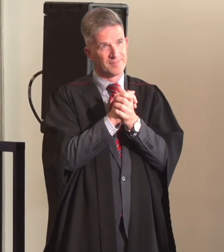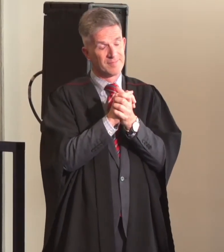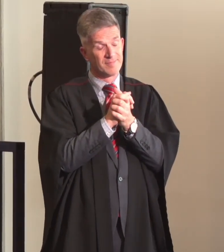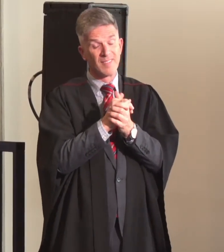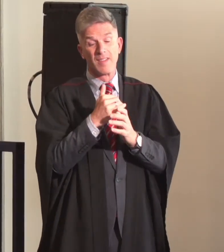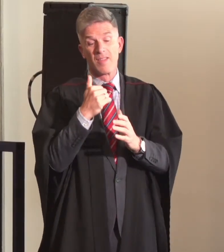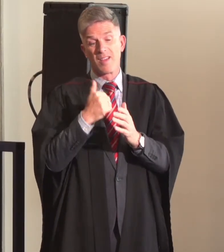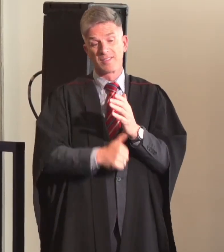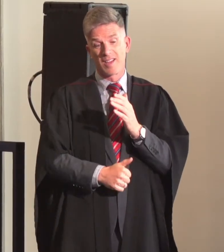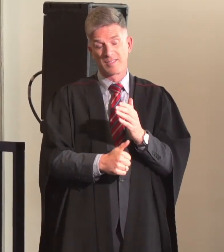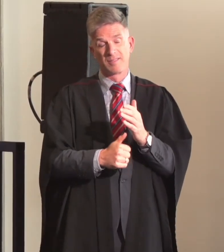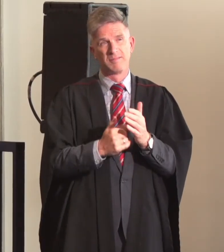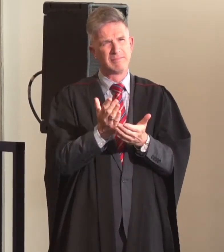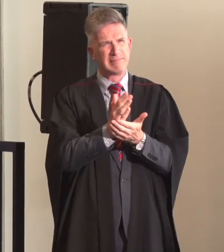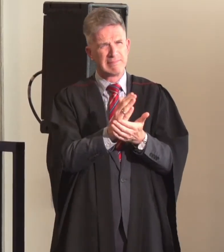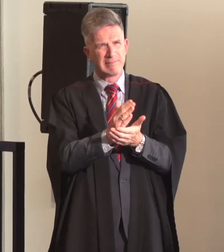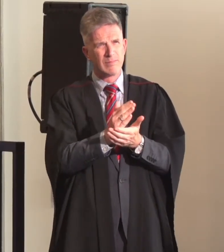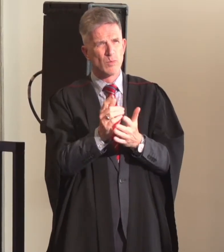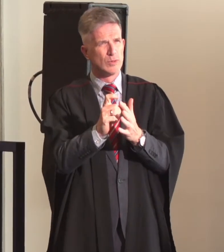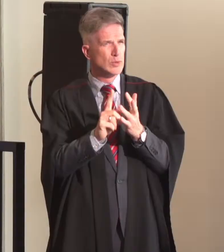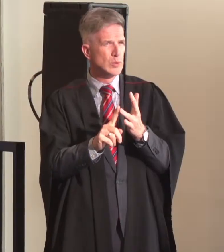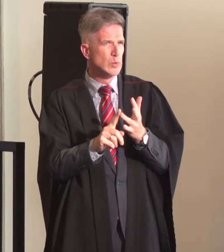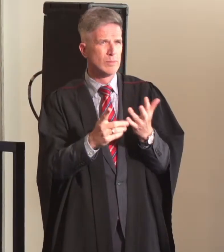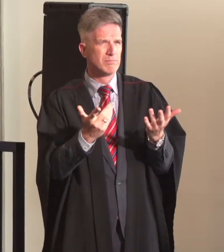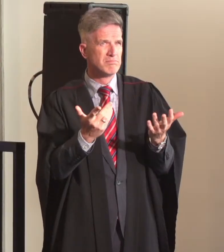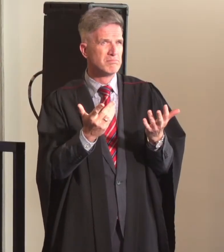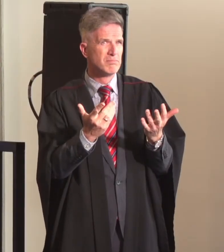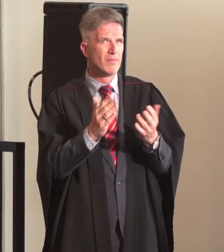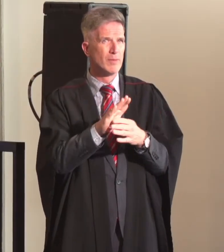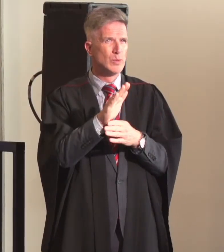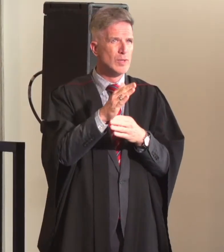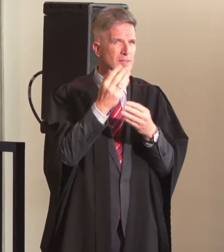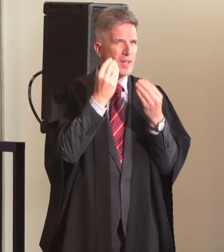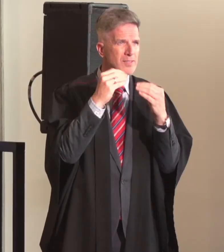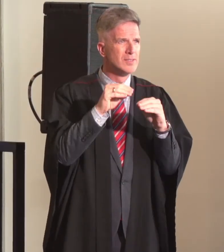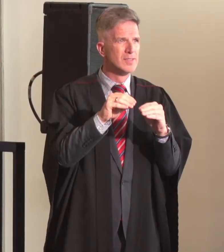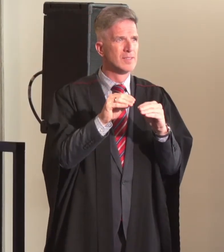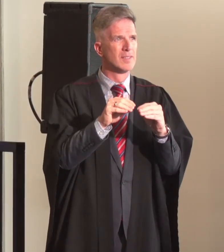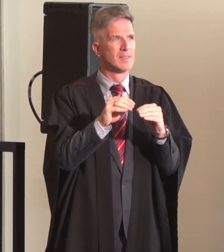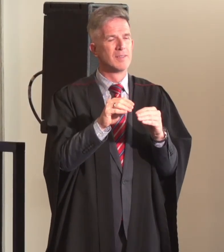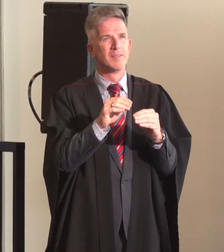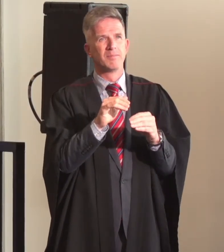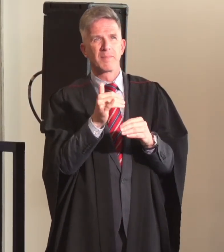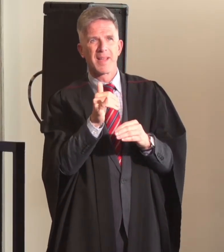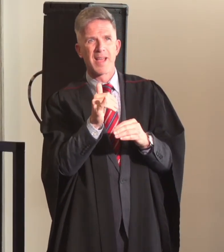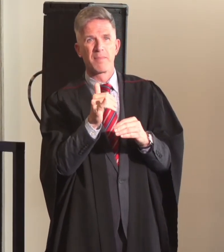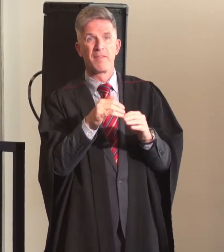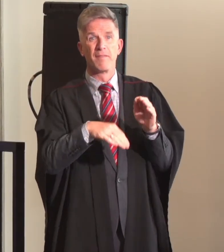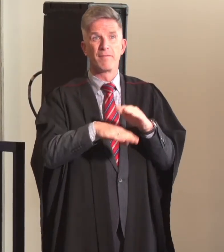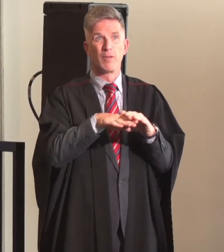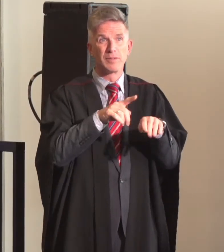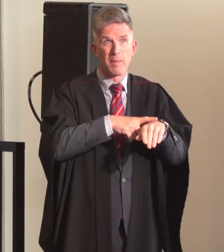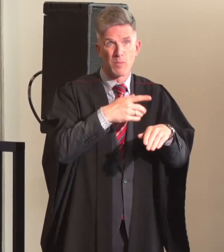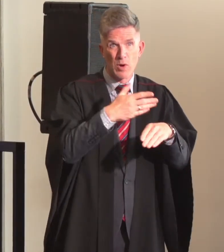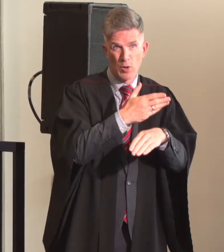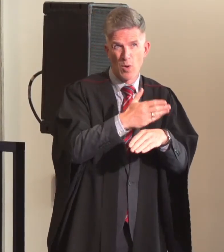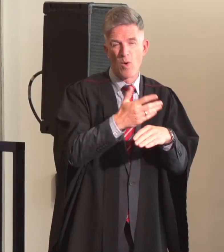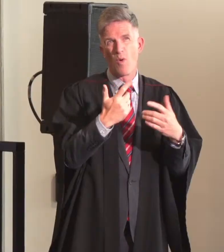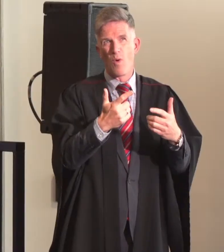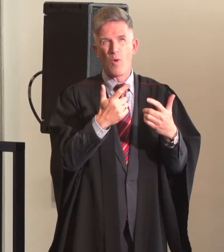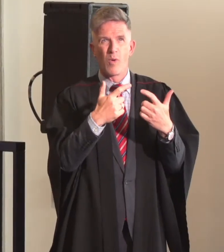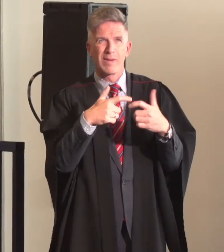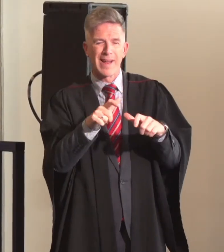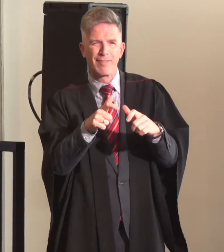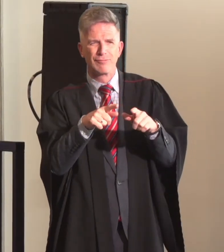At first, I wasn't sure what I wanted to do in terms of higher education, whether I wanted to go straight into full-time work or continue pursuing art as more than just a hobby. But I